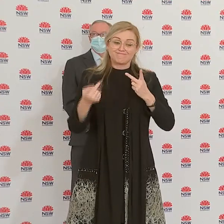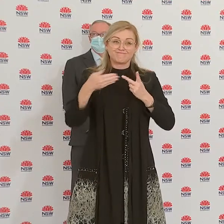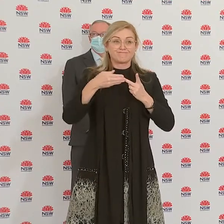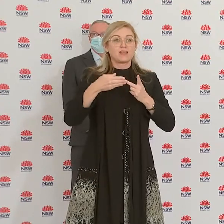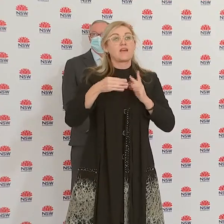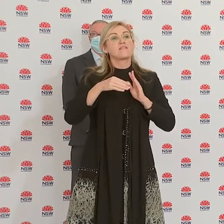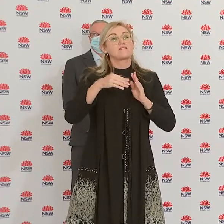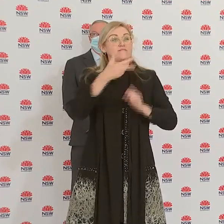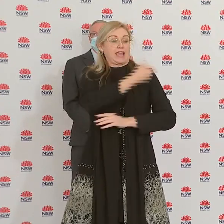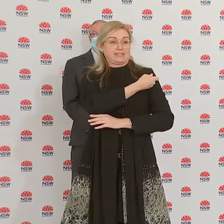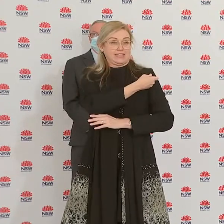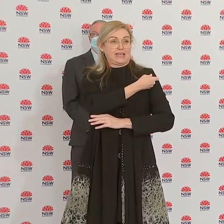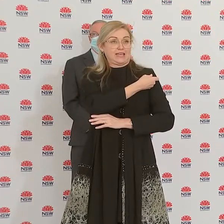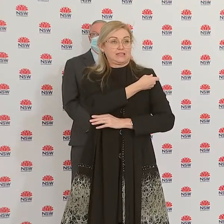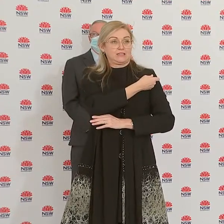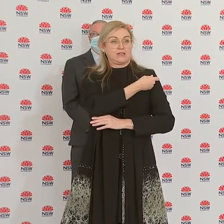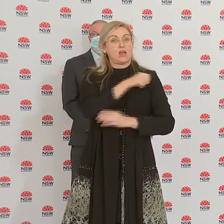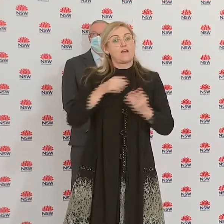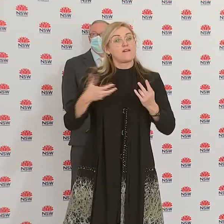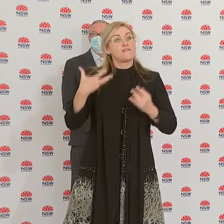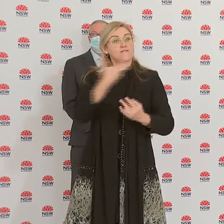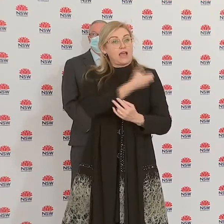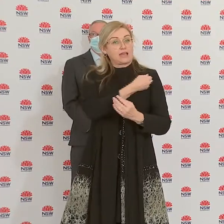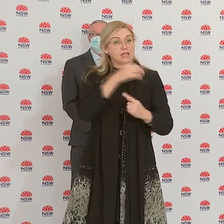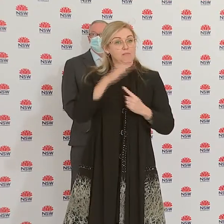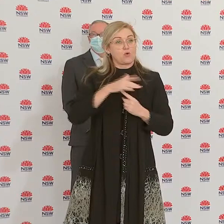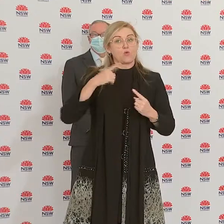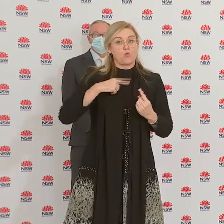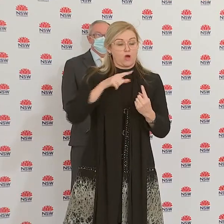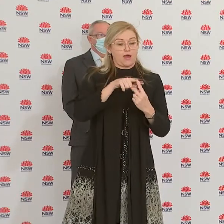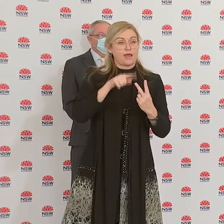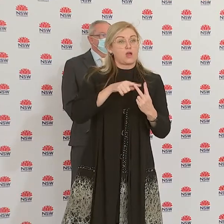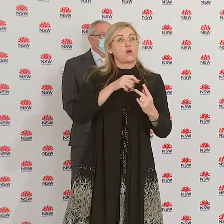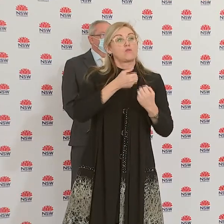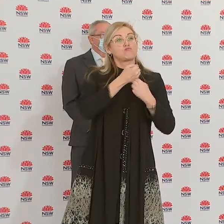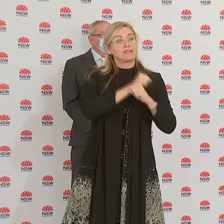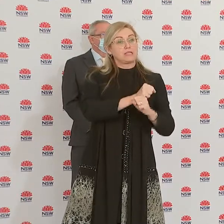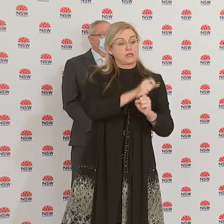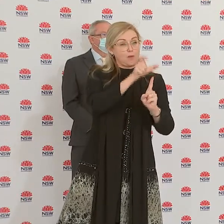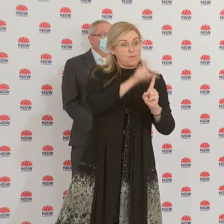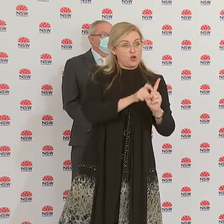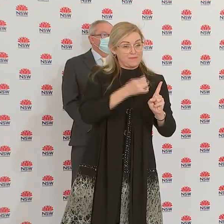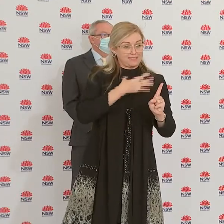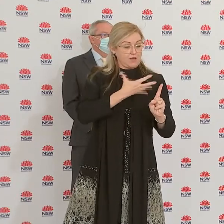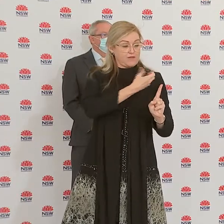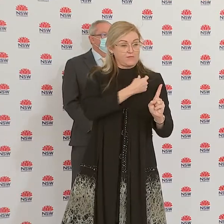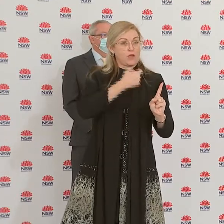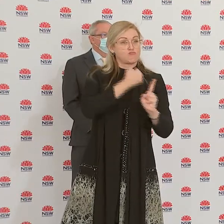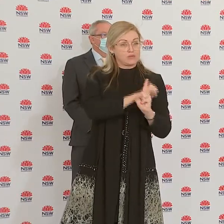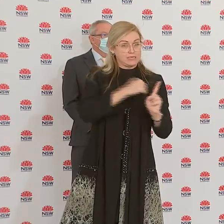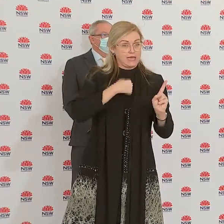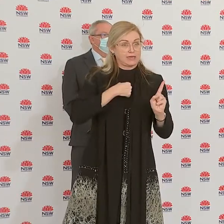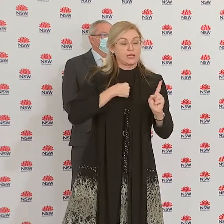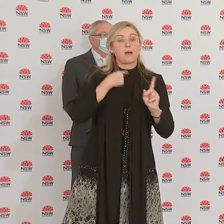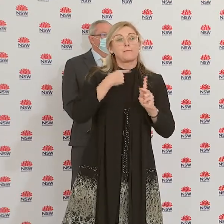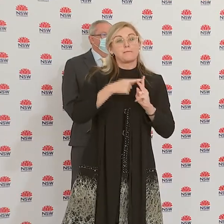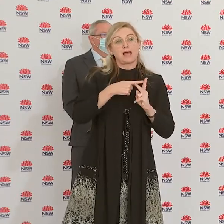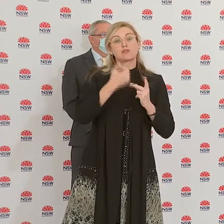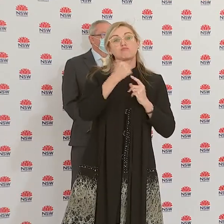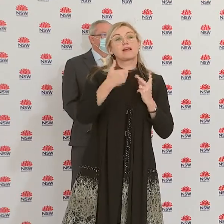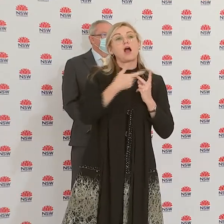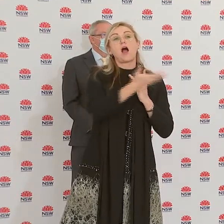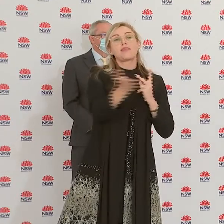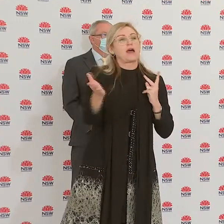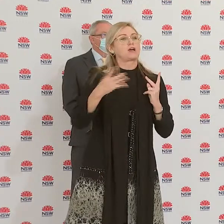ways. It protects the individual, so the consequences for them are less, but it also reduces their likelihood of onward transmission.